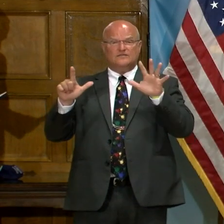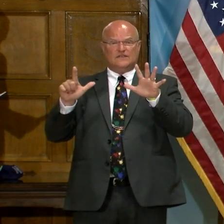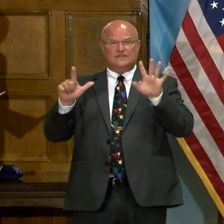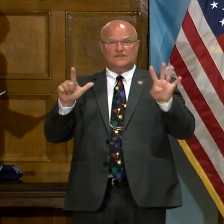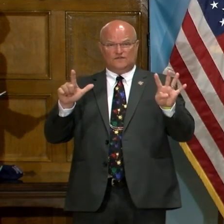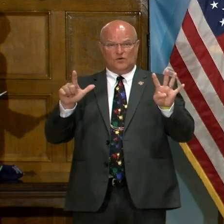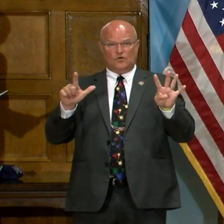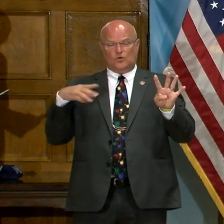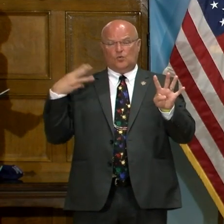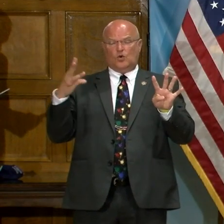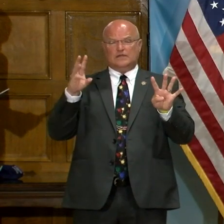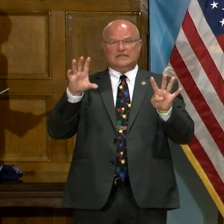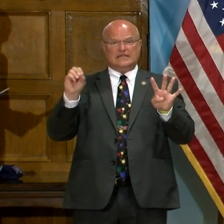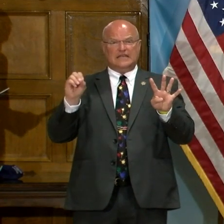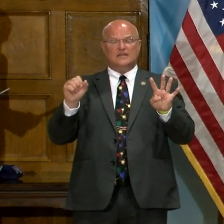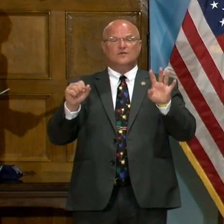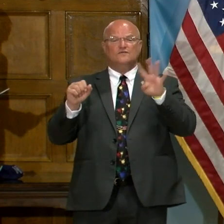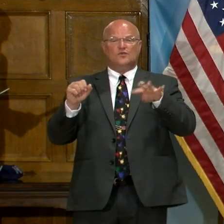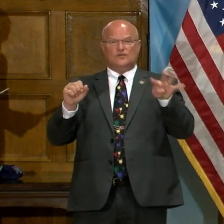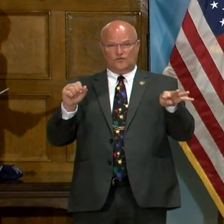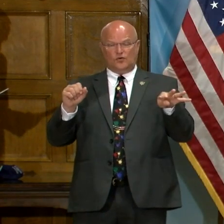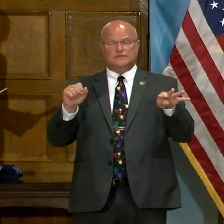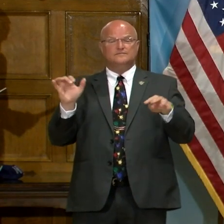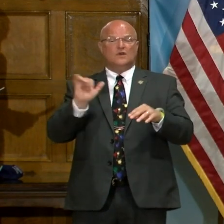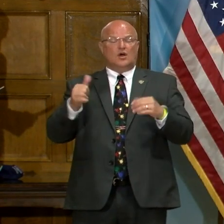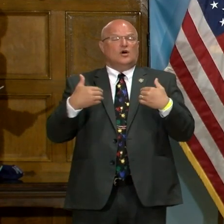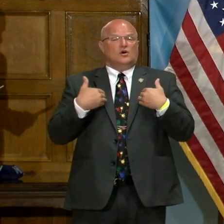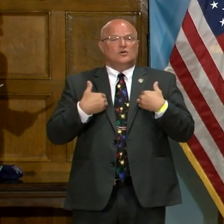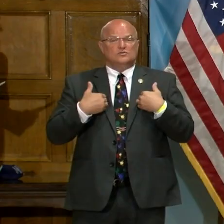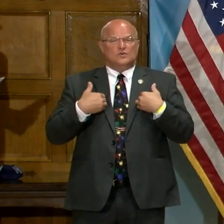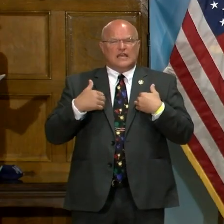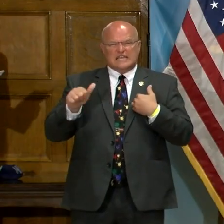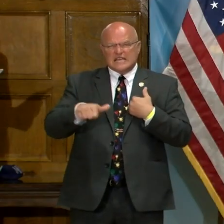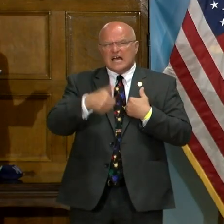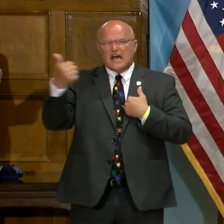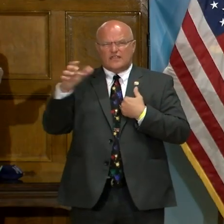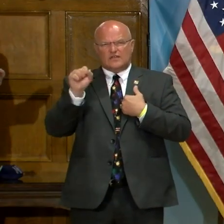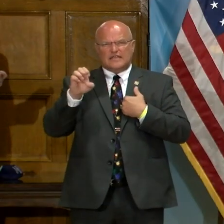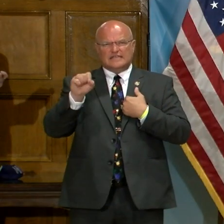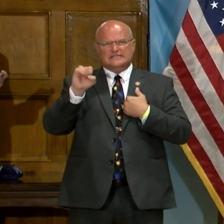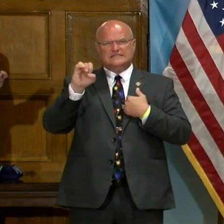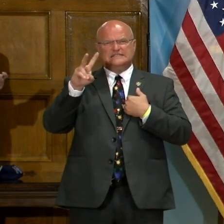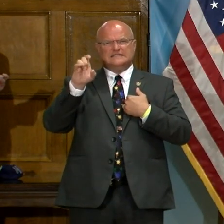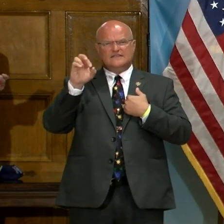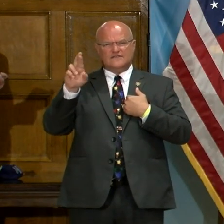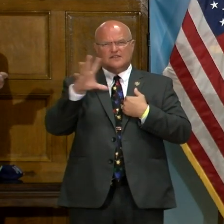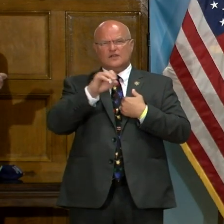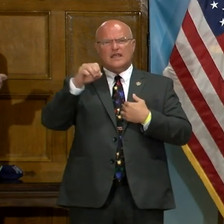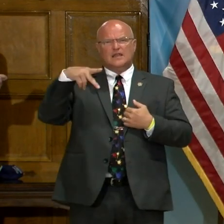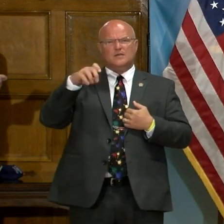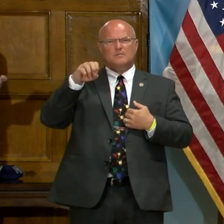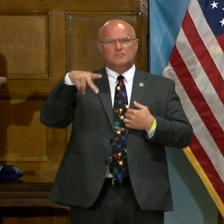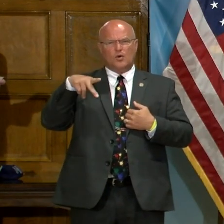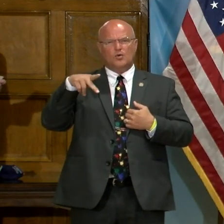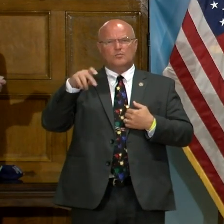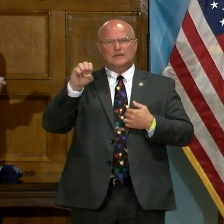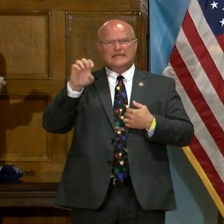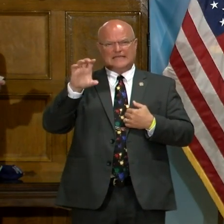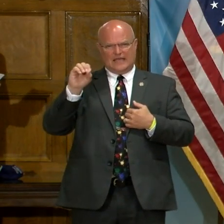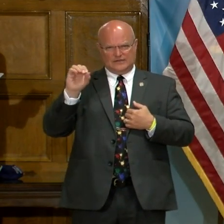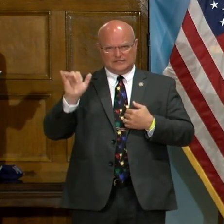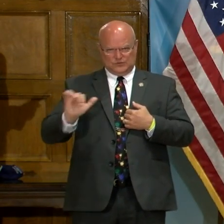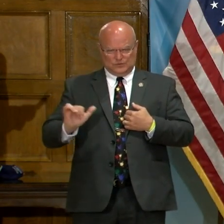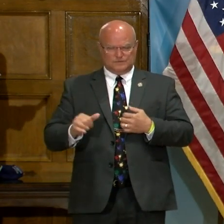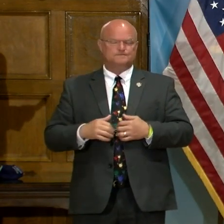54, Washington County with 44. We also had a number of cases in Sevier County and Polk County as well.